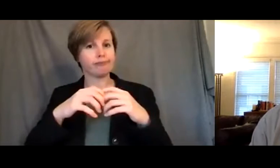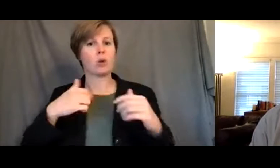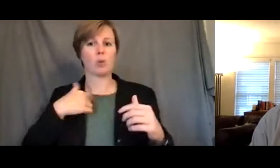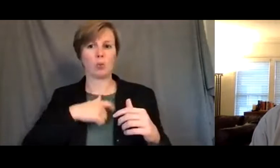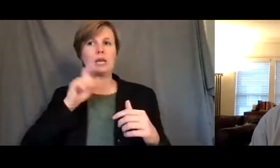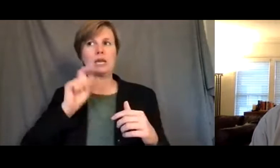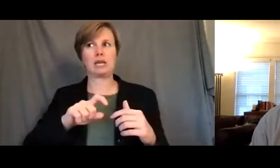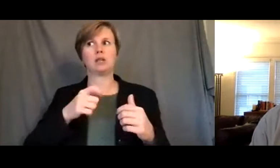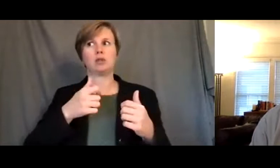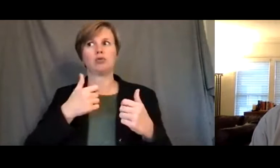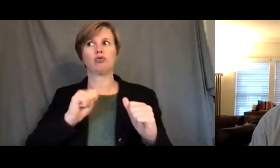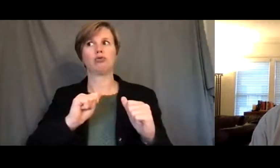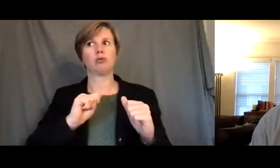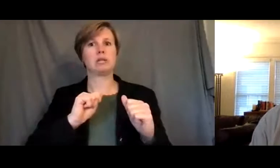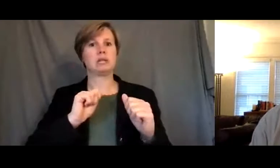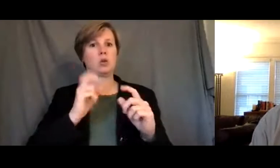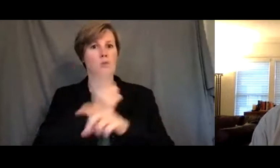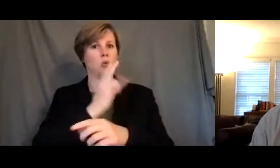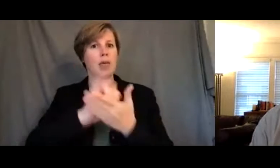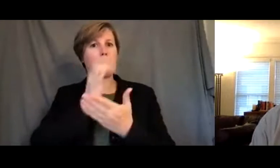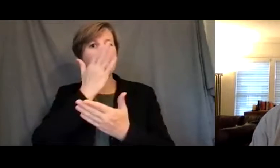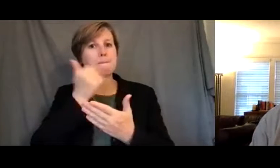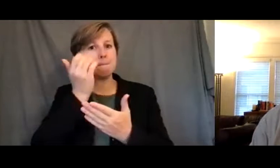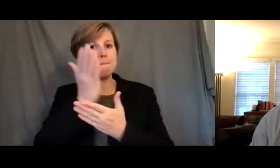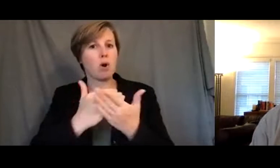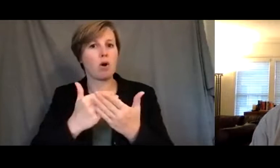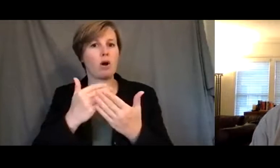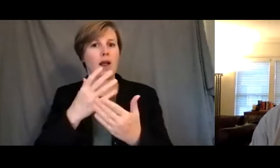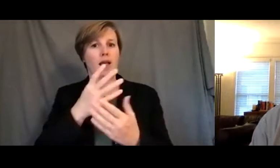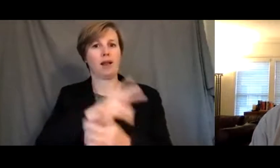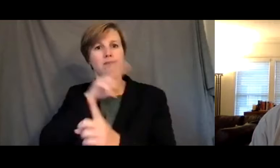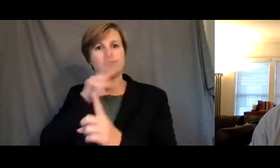the best elements of it and make sure we can continue.